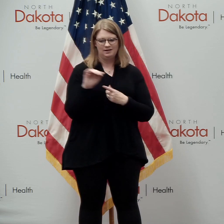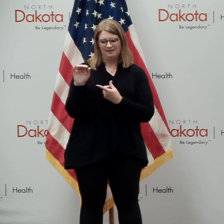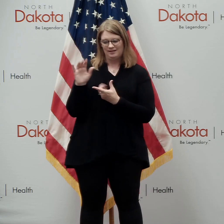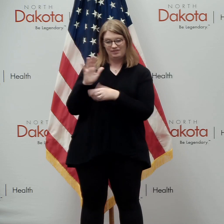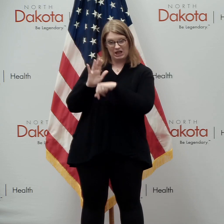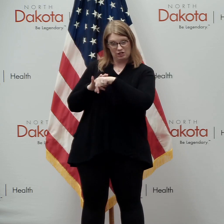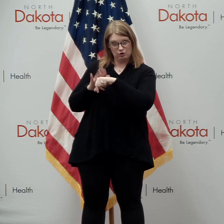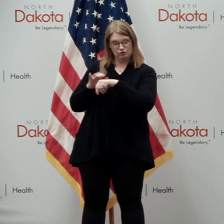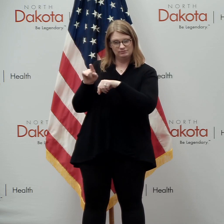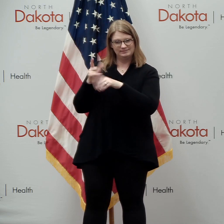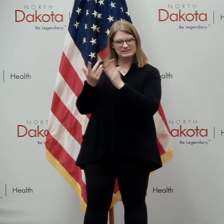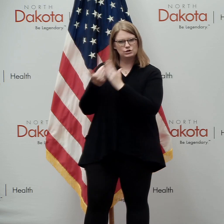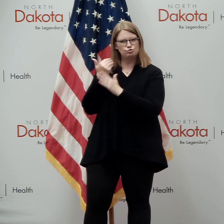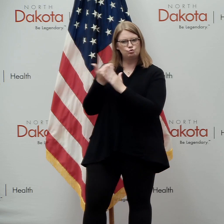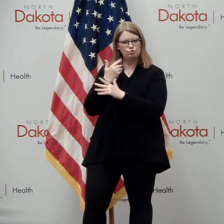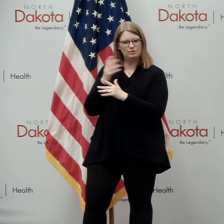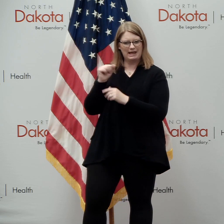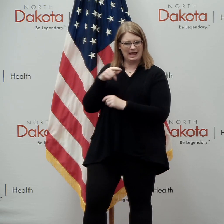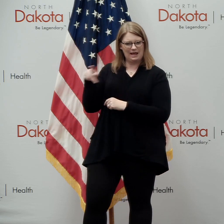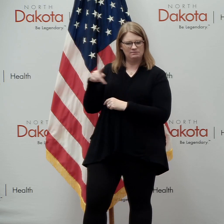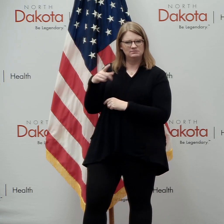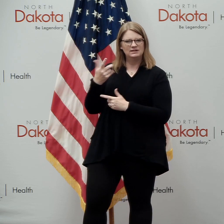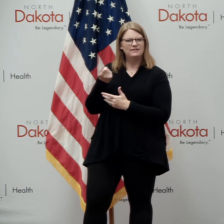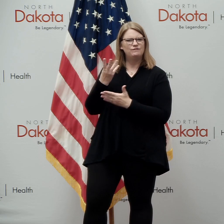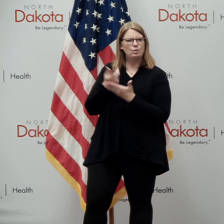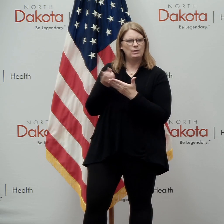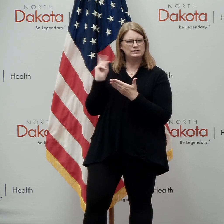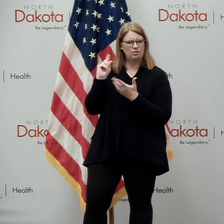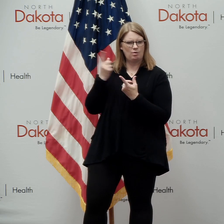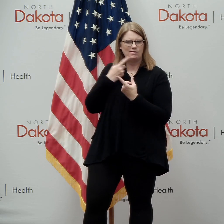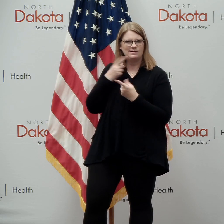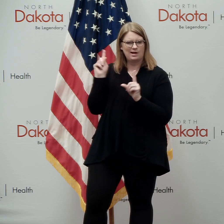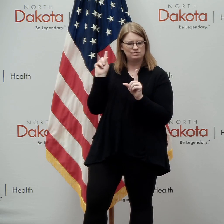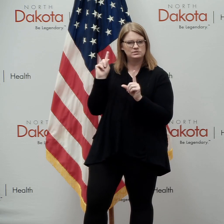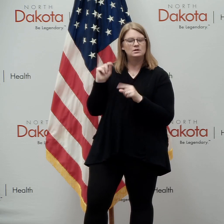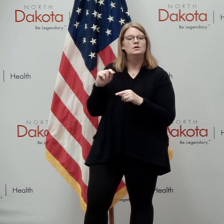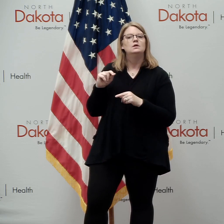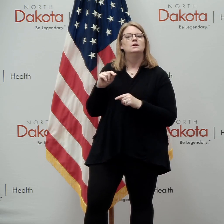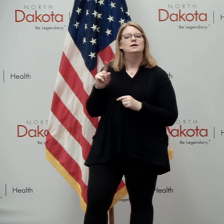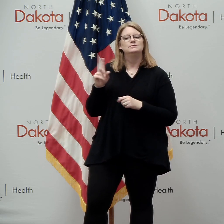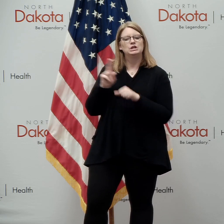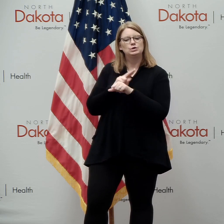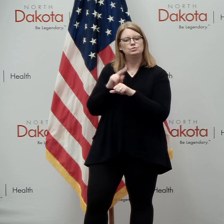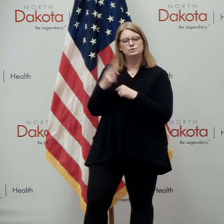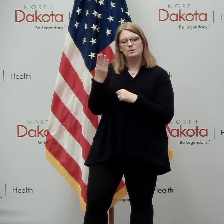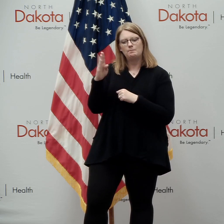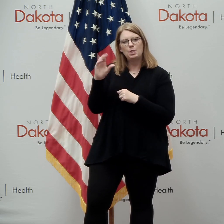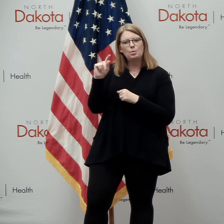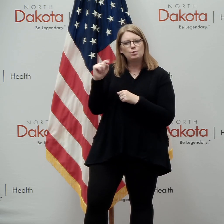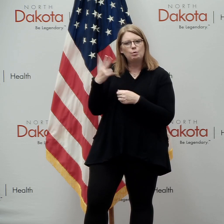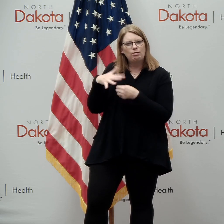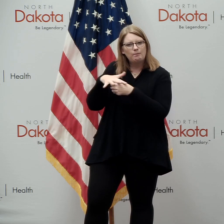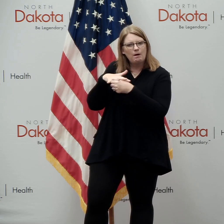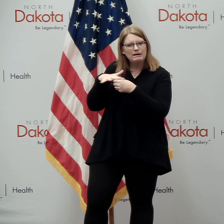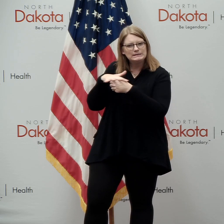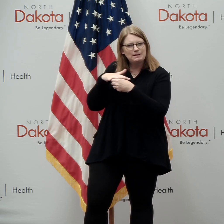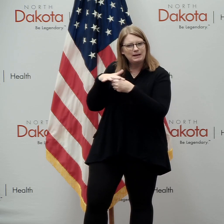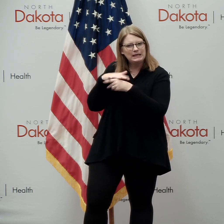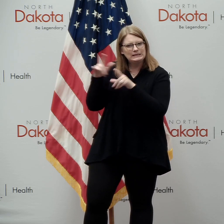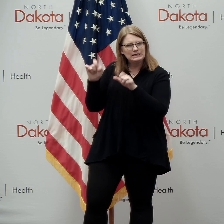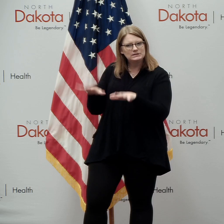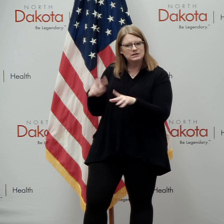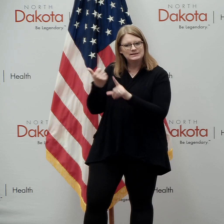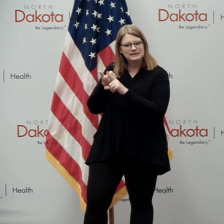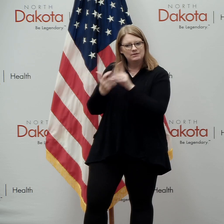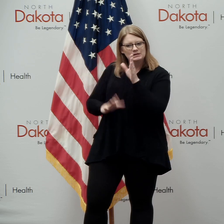is the new application which was just announced a few weeks ago, and this is the app that uses Bluetooth proximity technology, which was